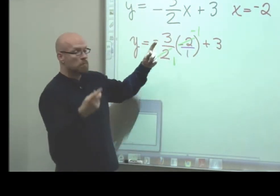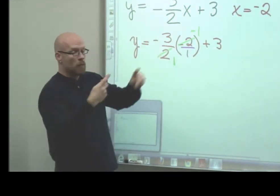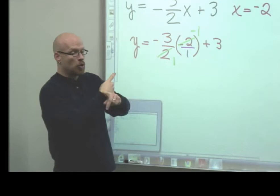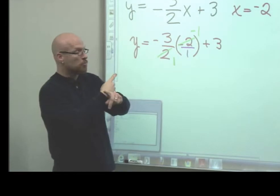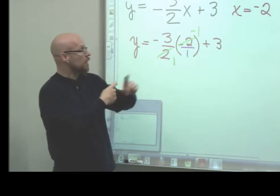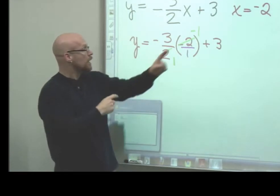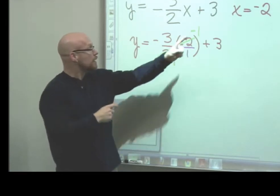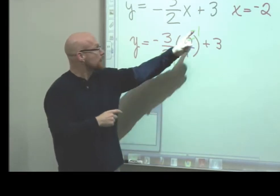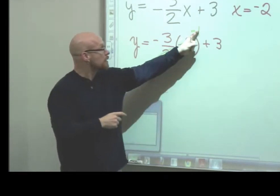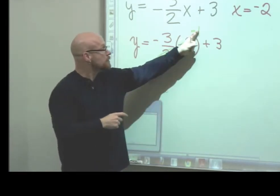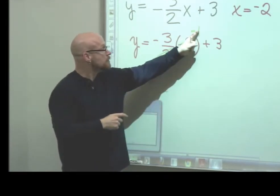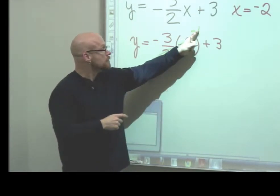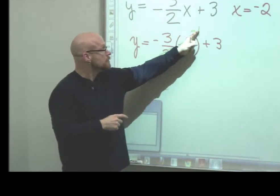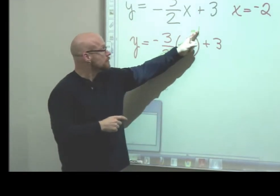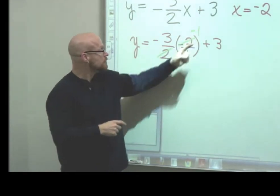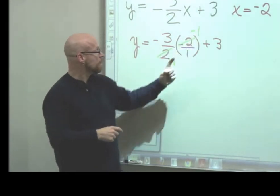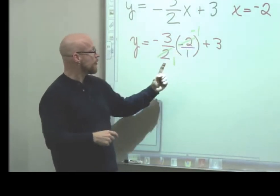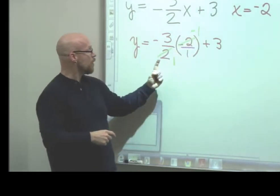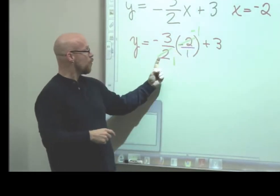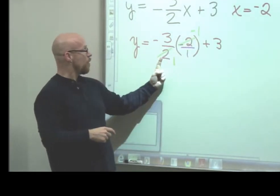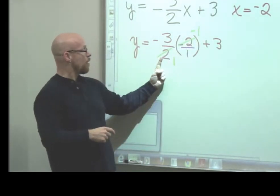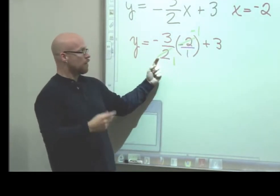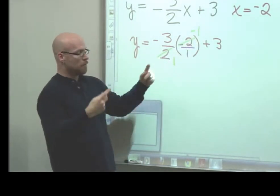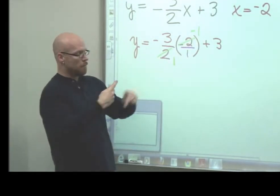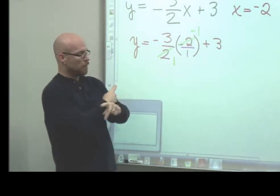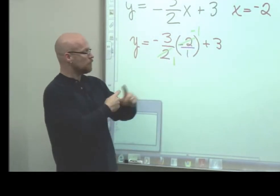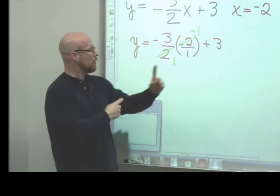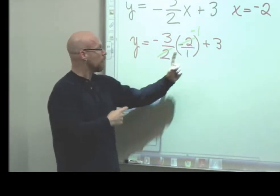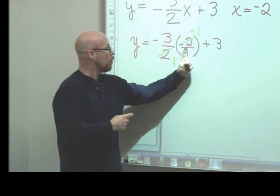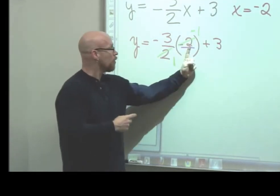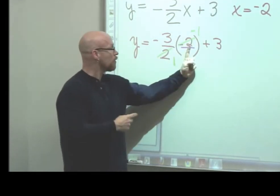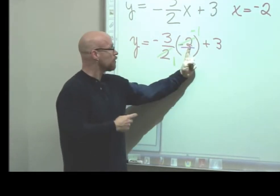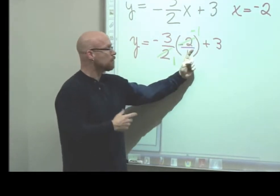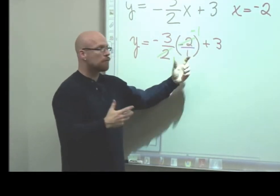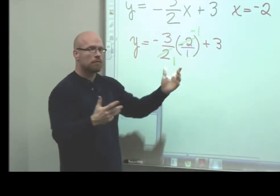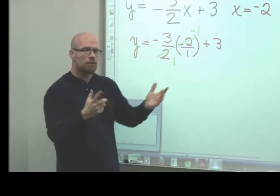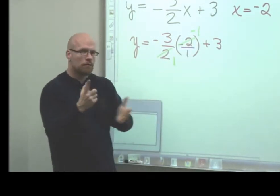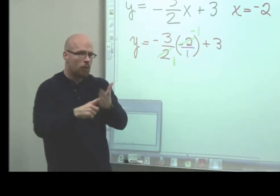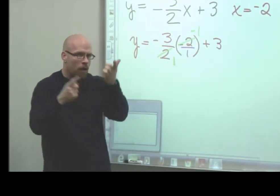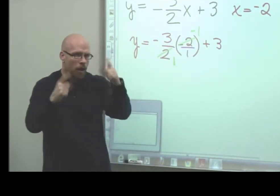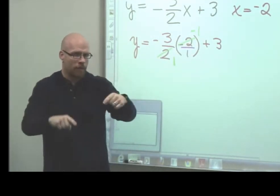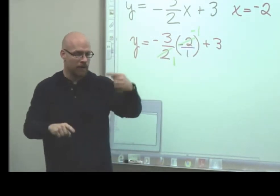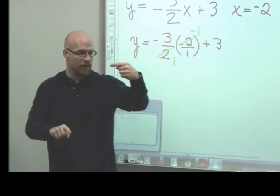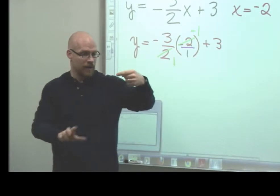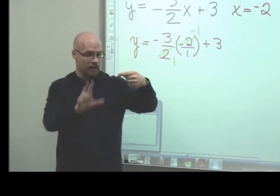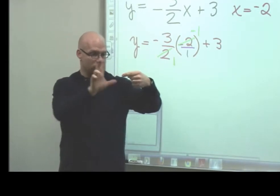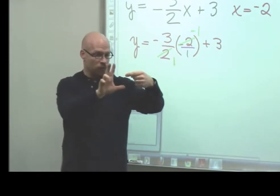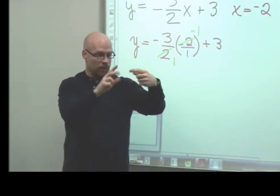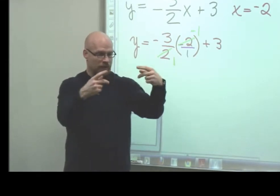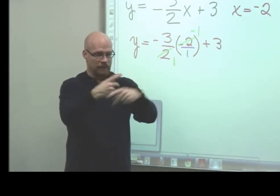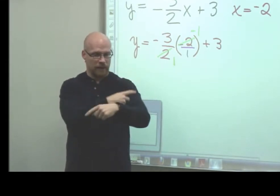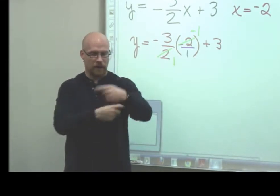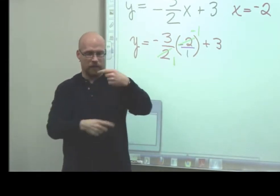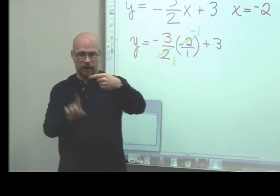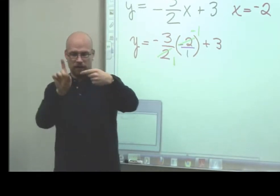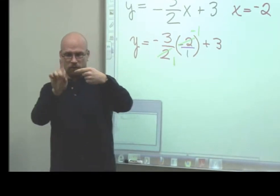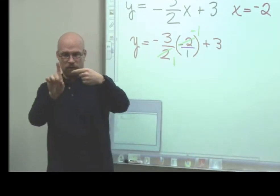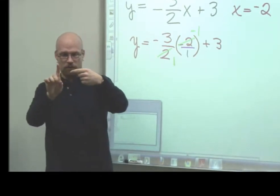Now we can see we're going to multiply negative 3 with negative 1 and multiply 1 with 1. So what happens